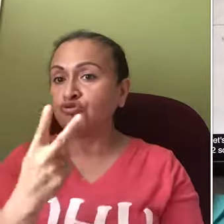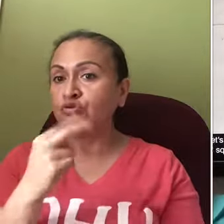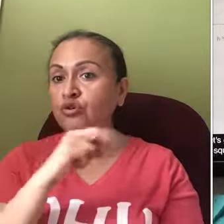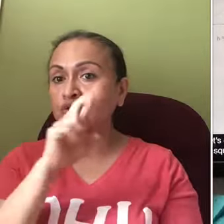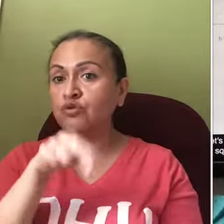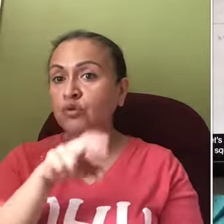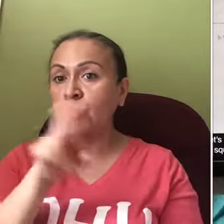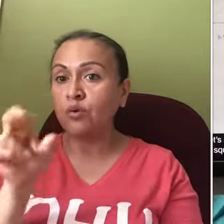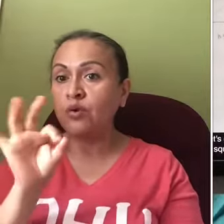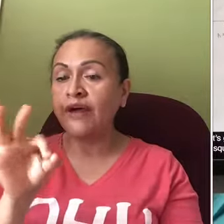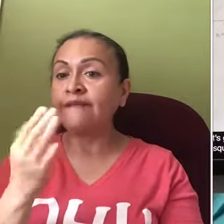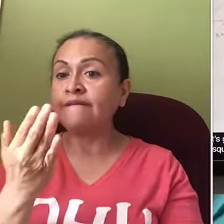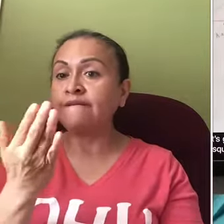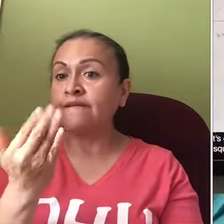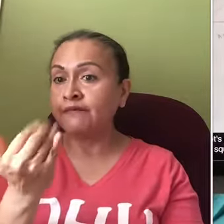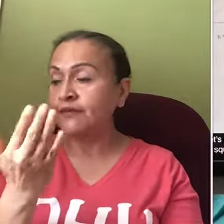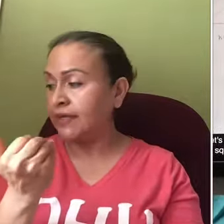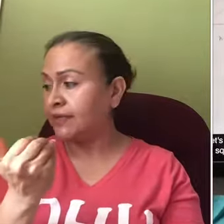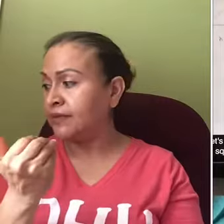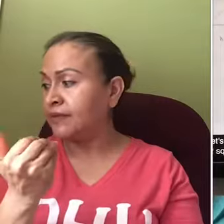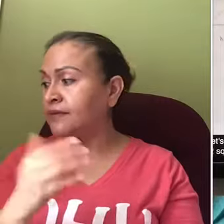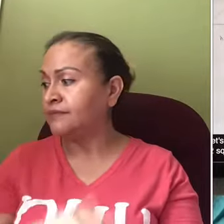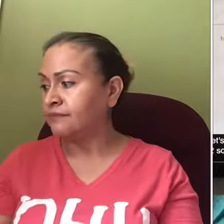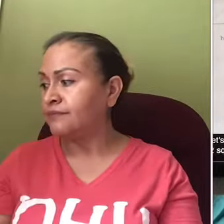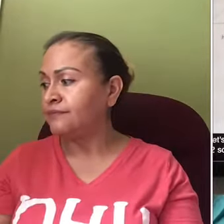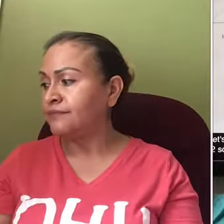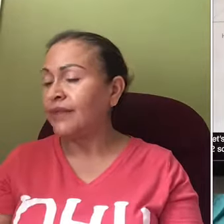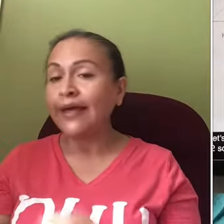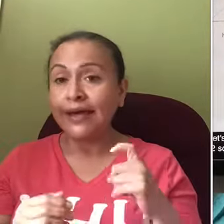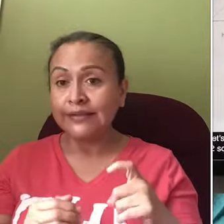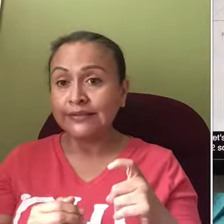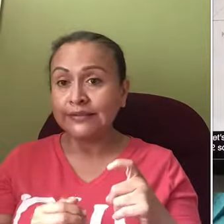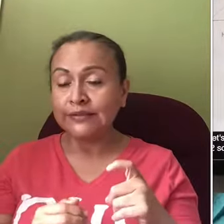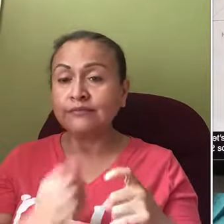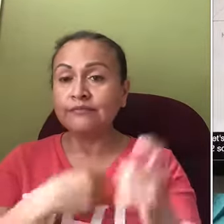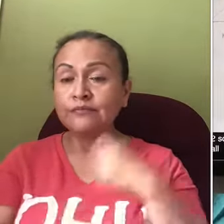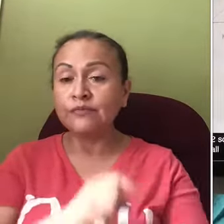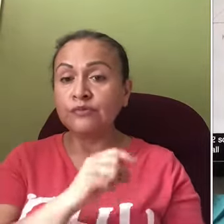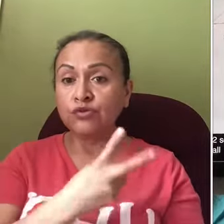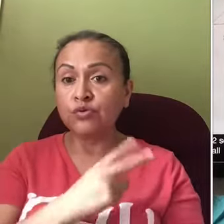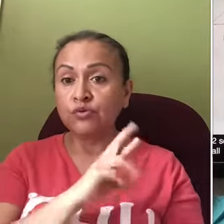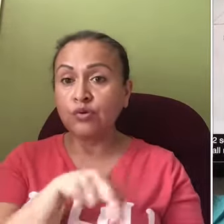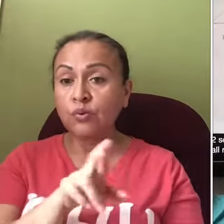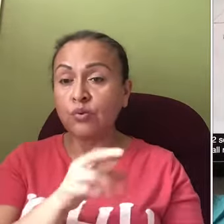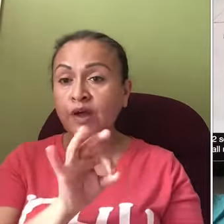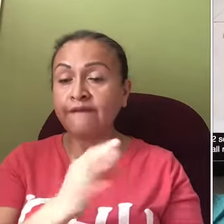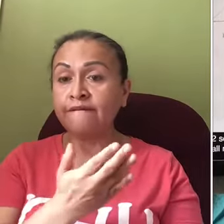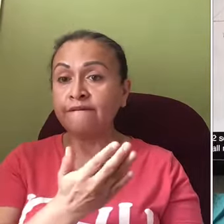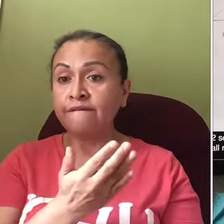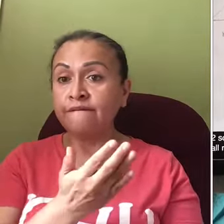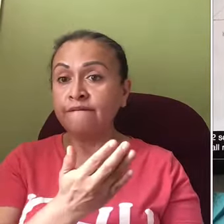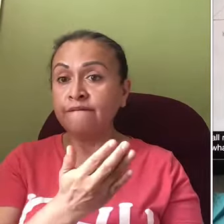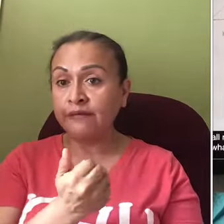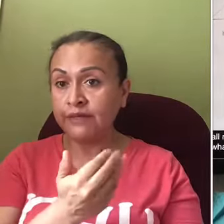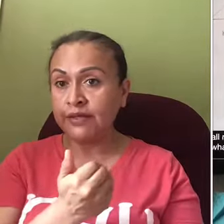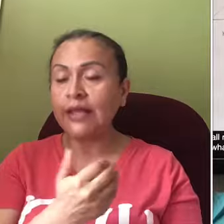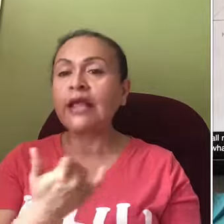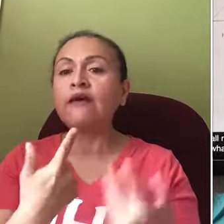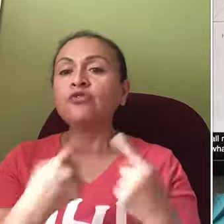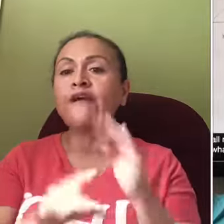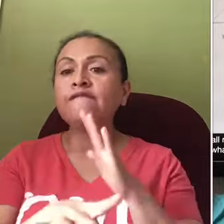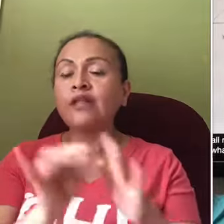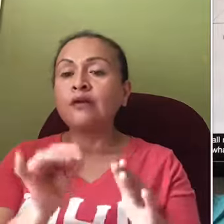15. 2 square root of 15. All right? But now we need to figure out what Y and Z are. So